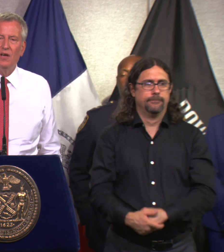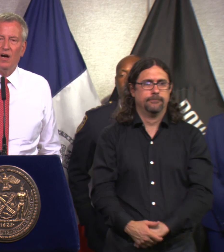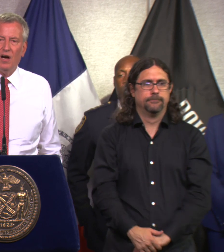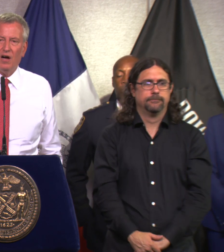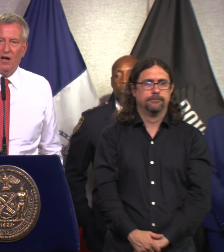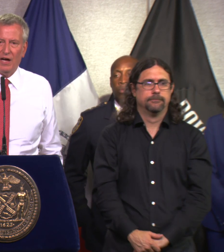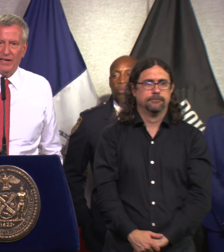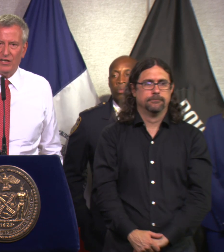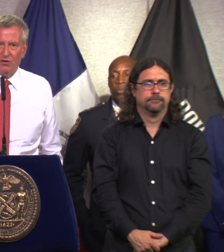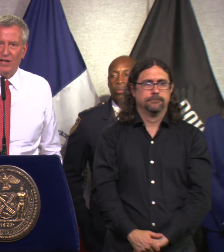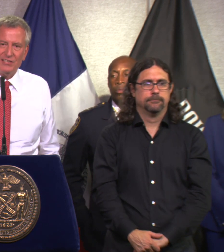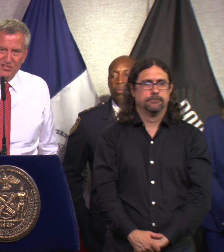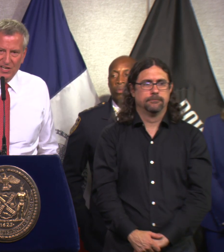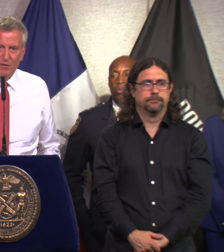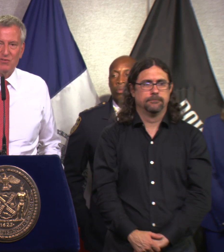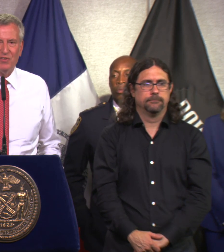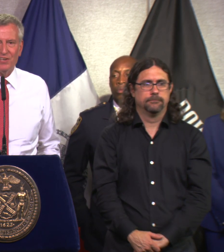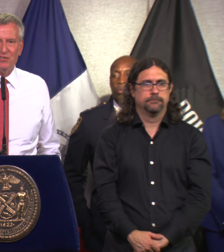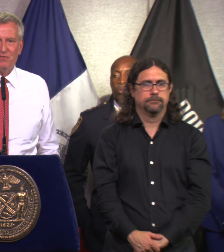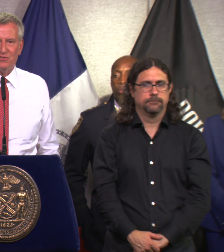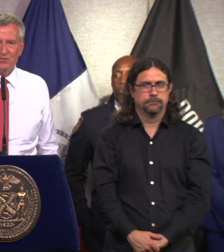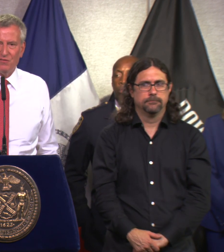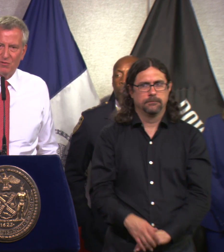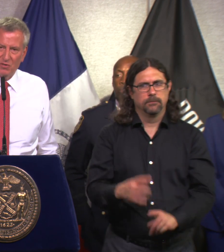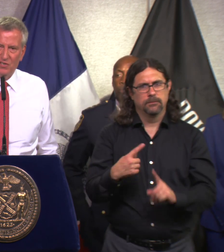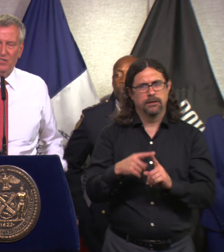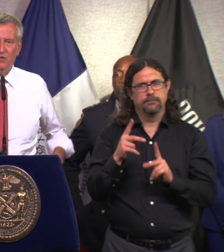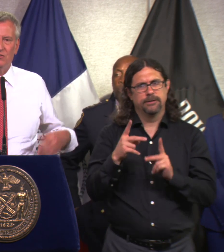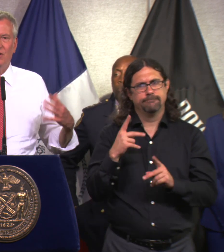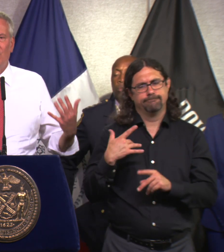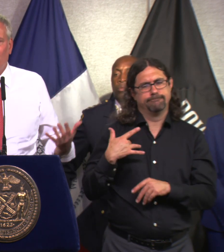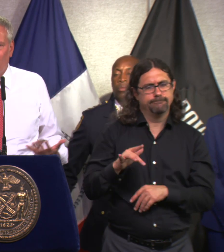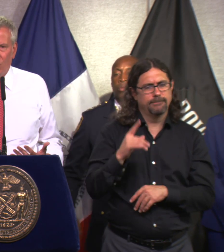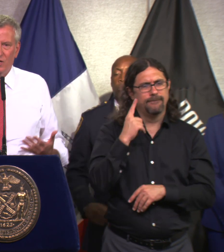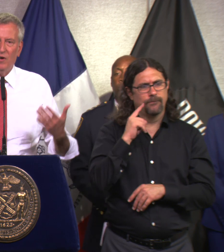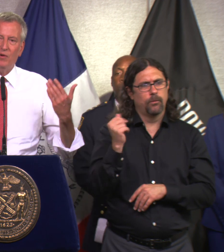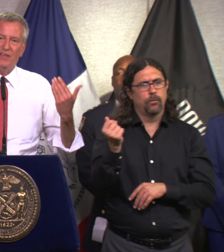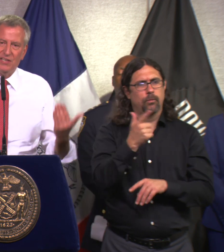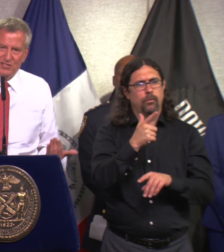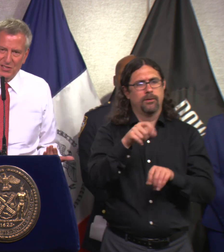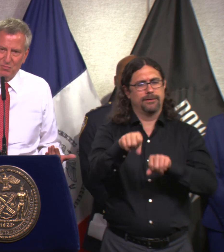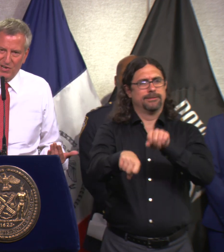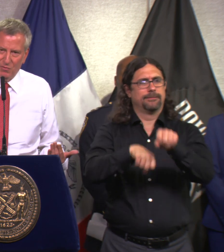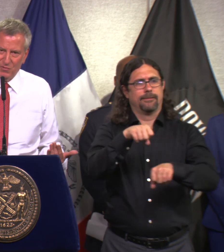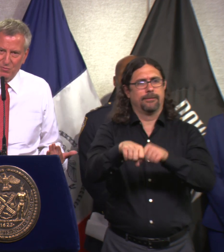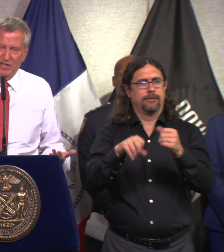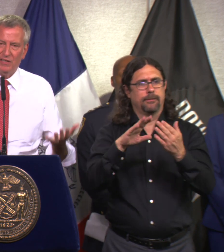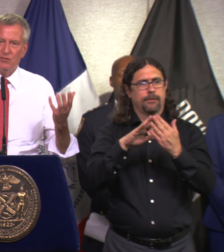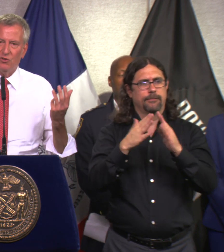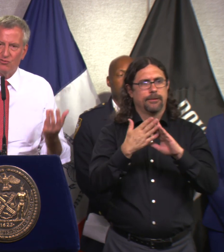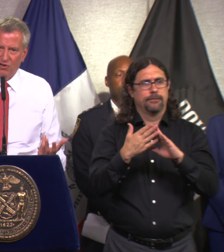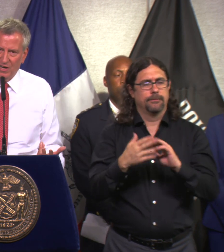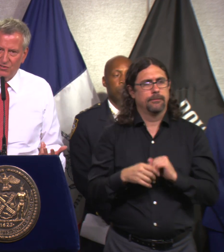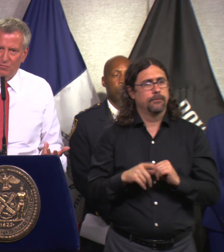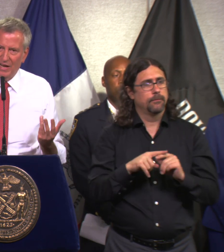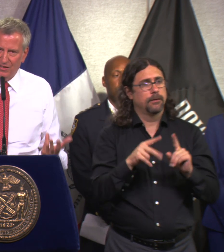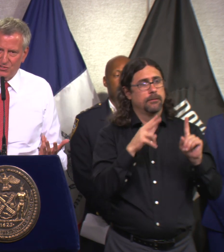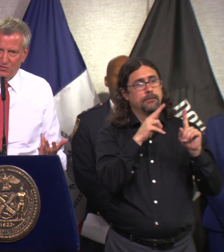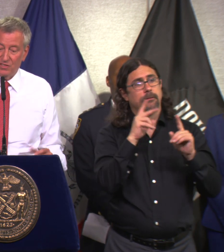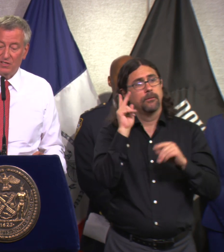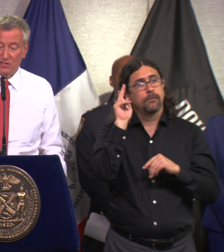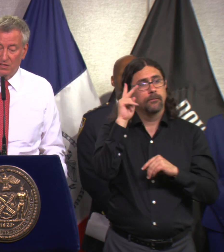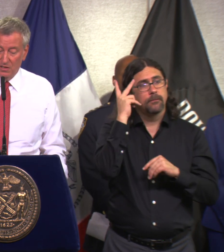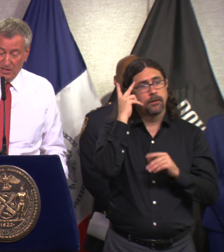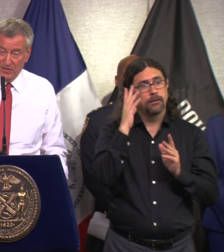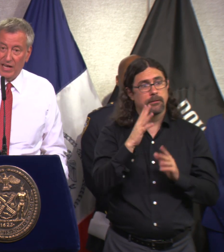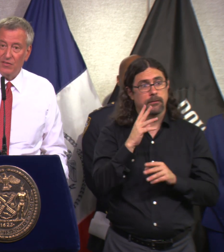community. I hear lots of times from elected officials and from community leaders who are worried about what they see as problems with bike lanes. We're trying to balance